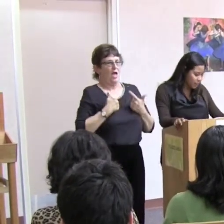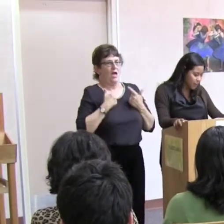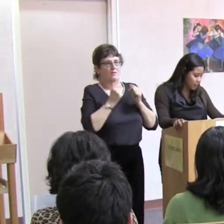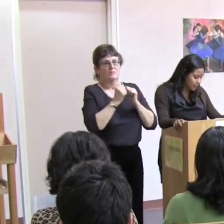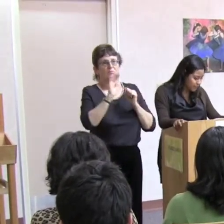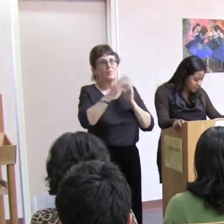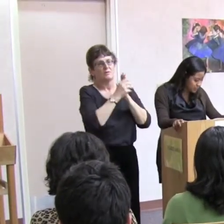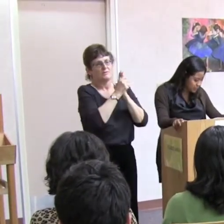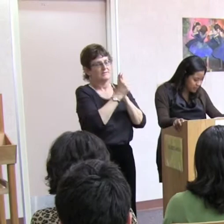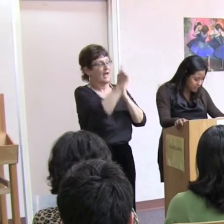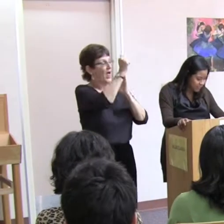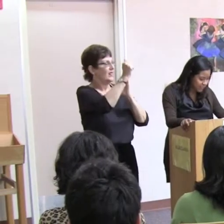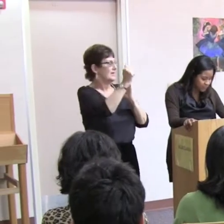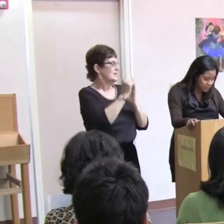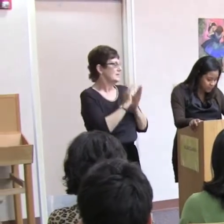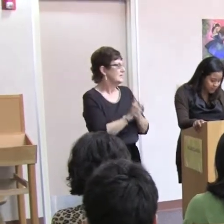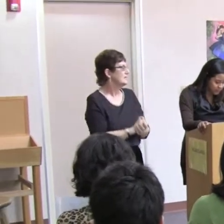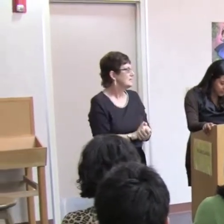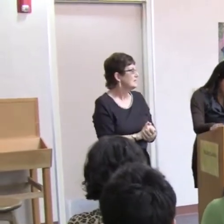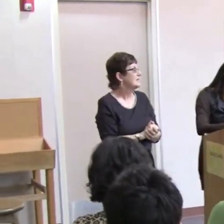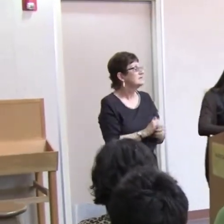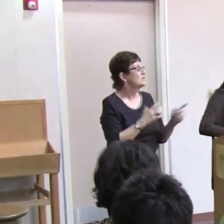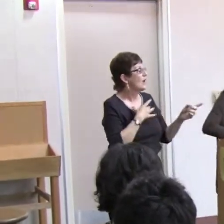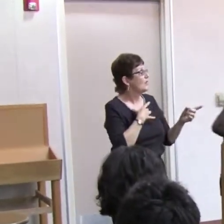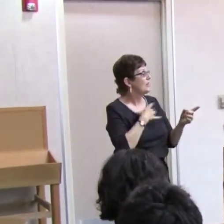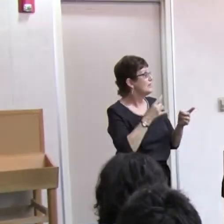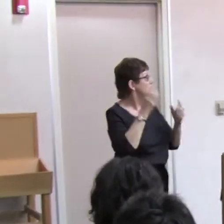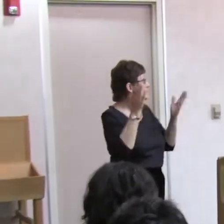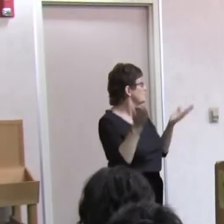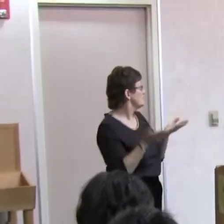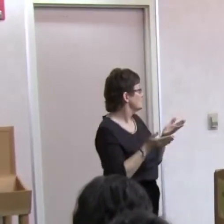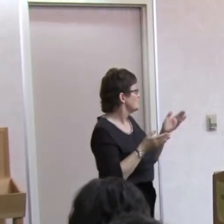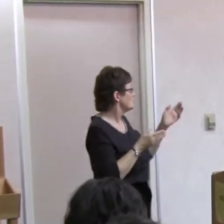on that note, I'd like to introduce